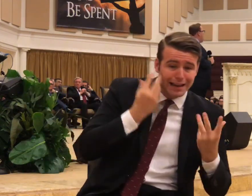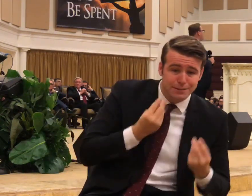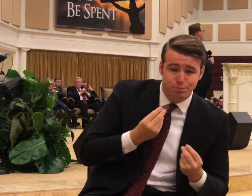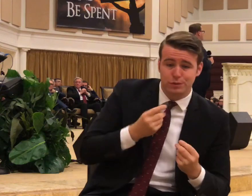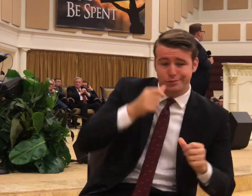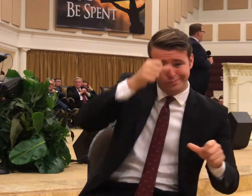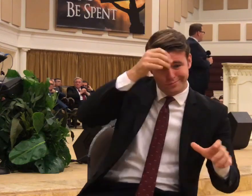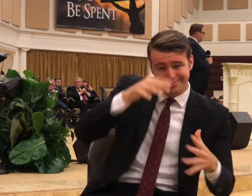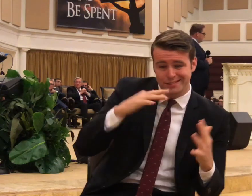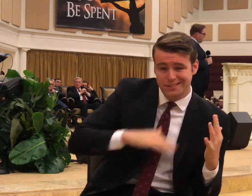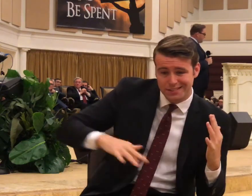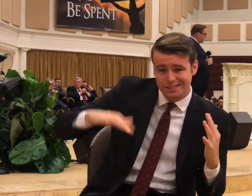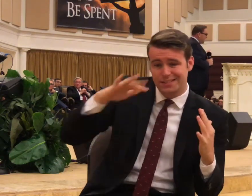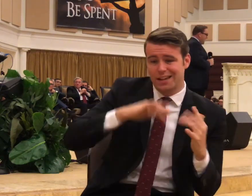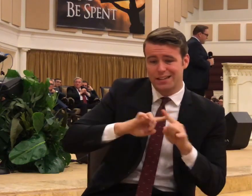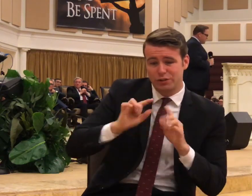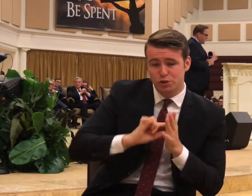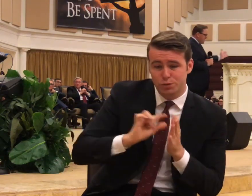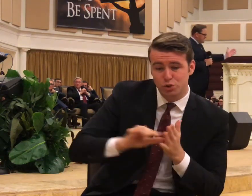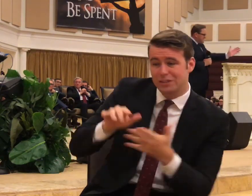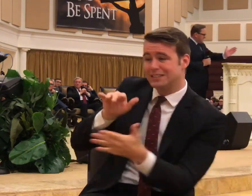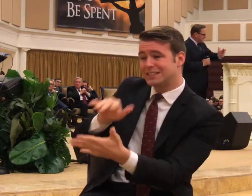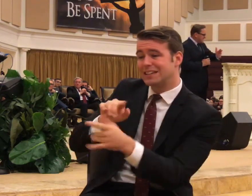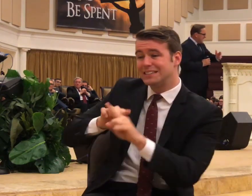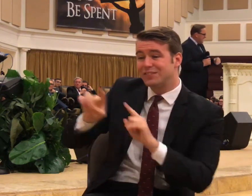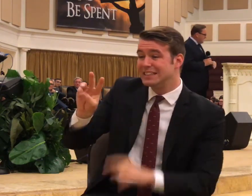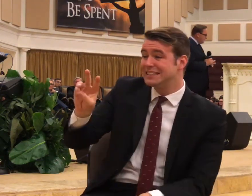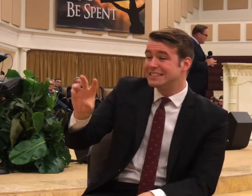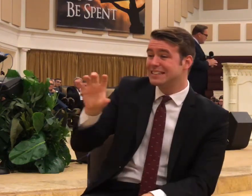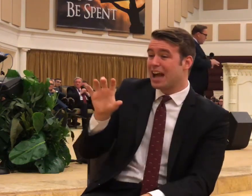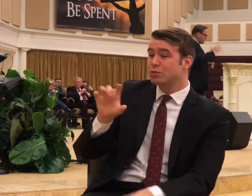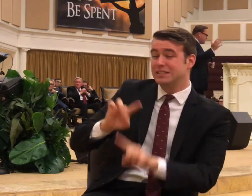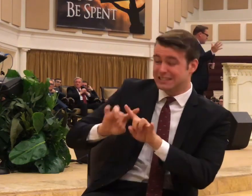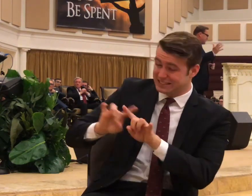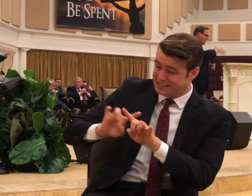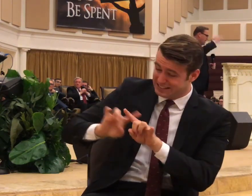studying all of these characters of Scripture and studying